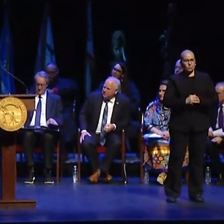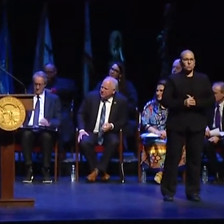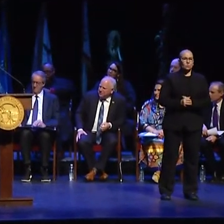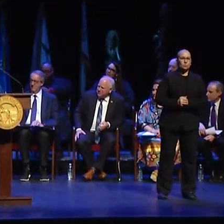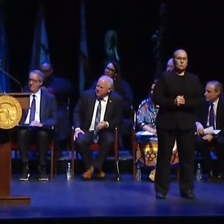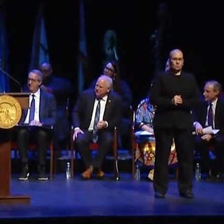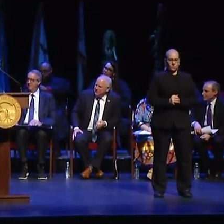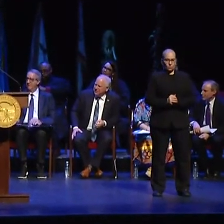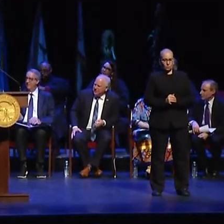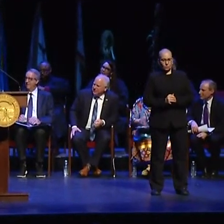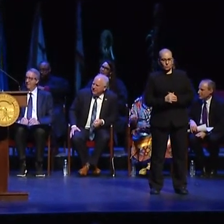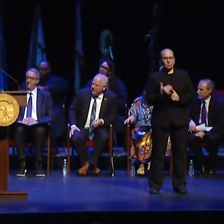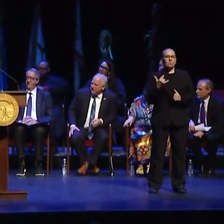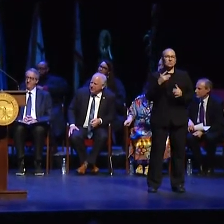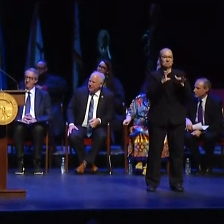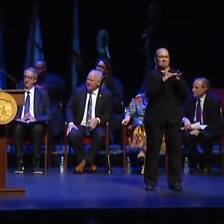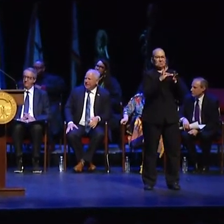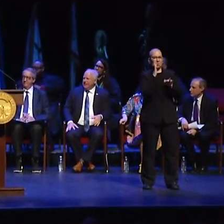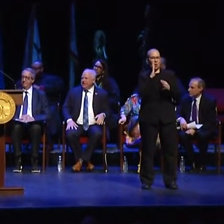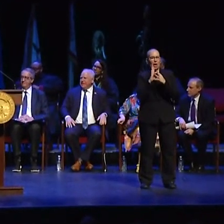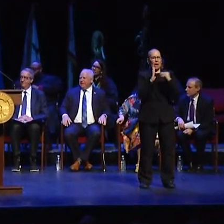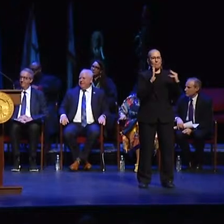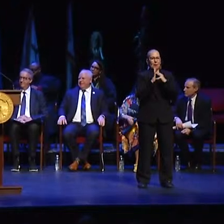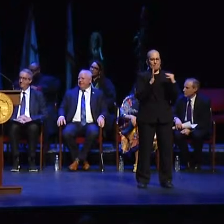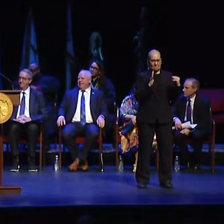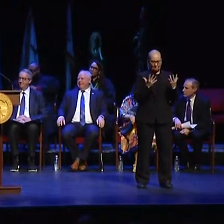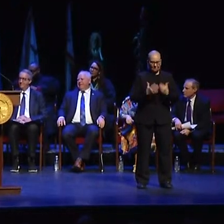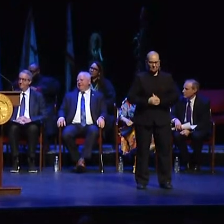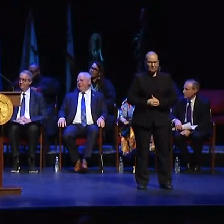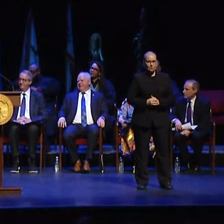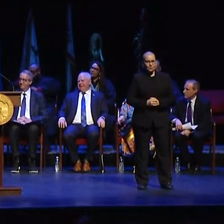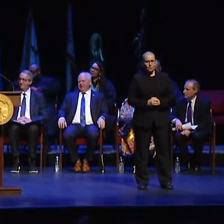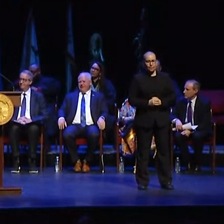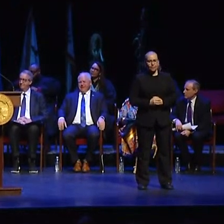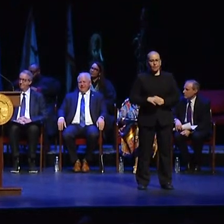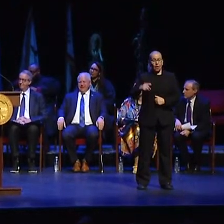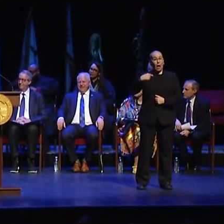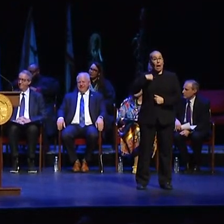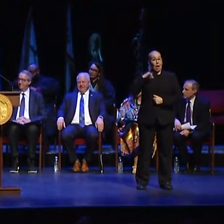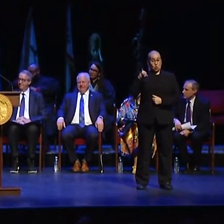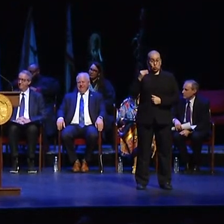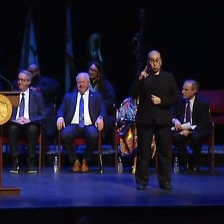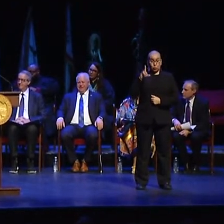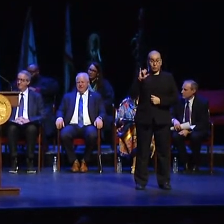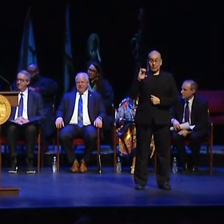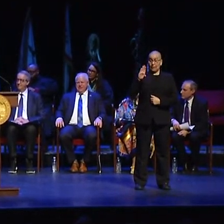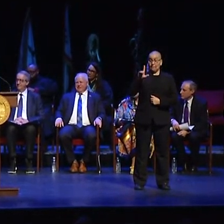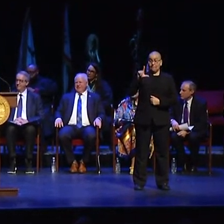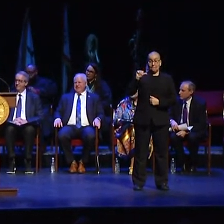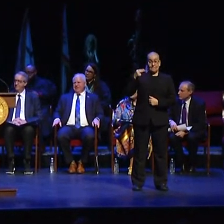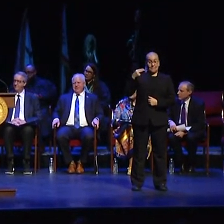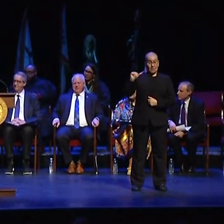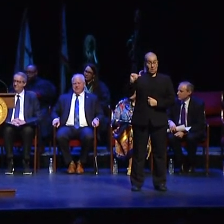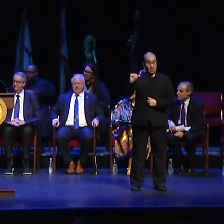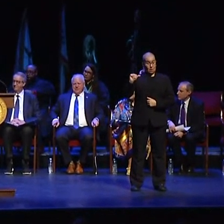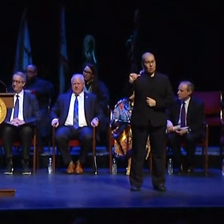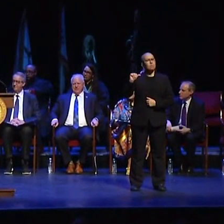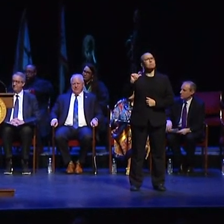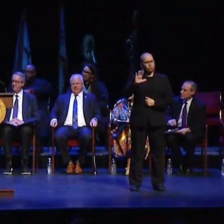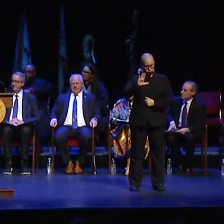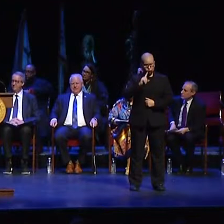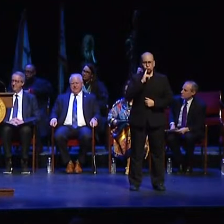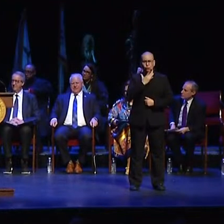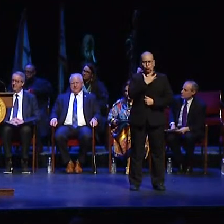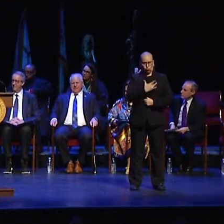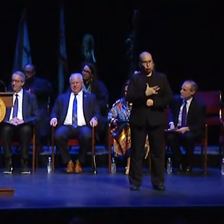Raise your right hand and repeat after me. I, Julie Blaha, do solemnly swear. I, Julie Blaha, do solemnly swear. That